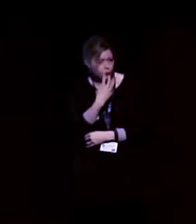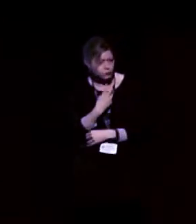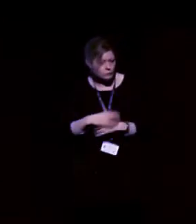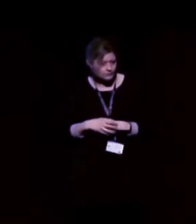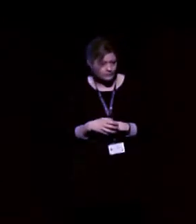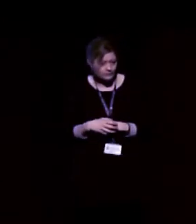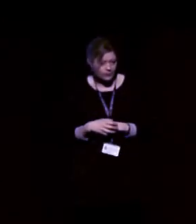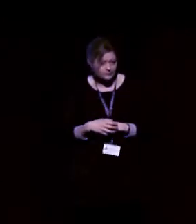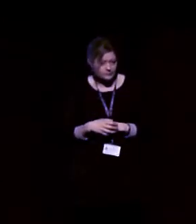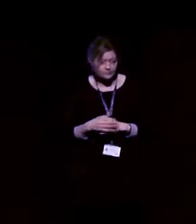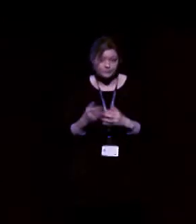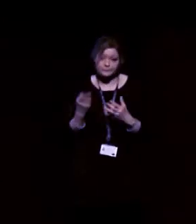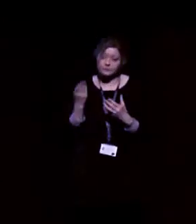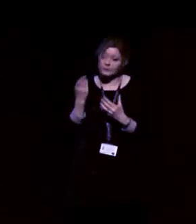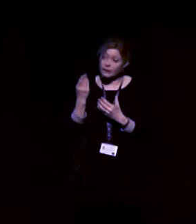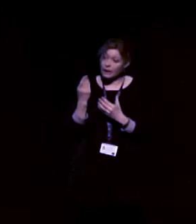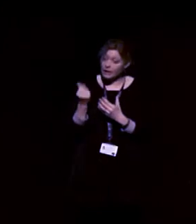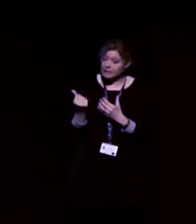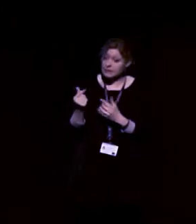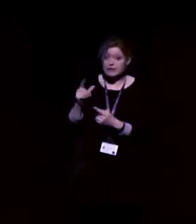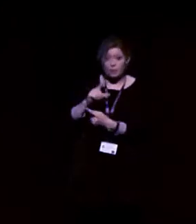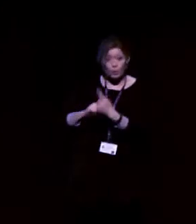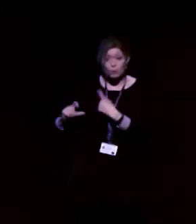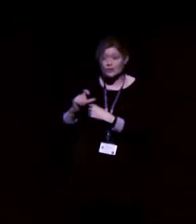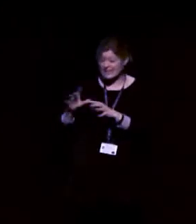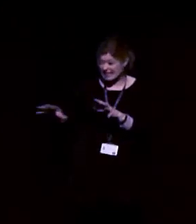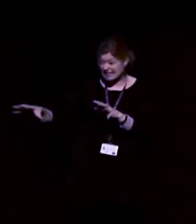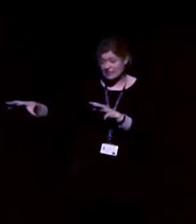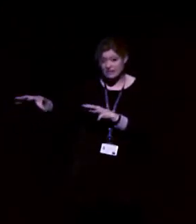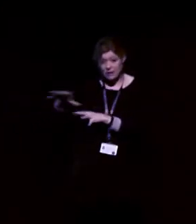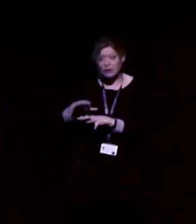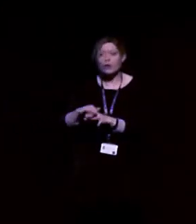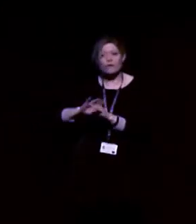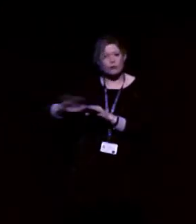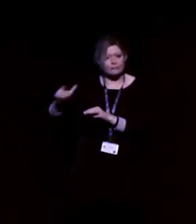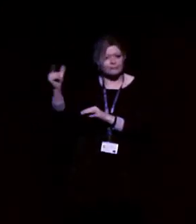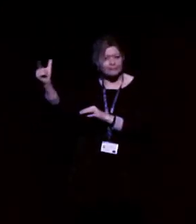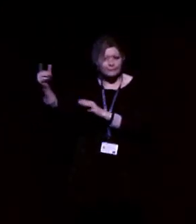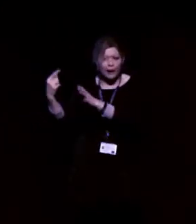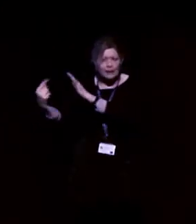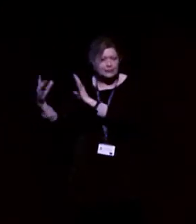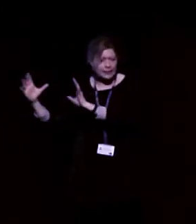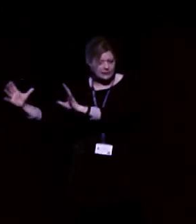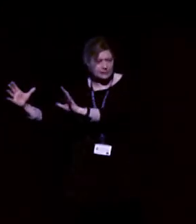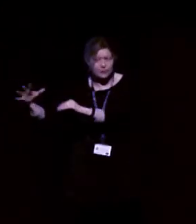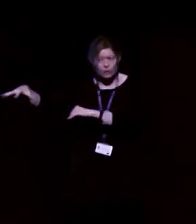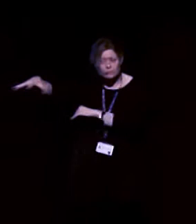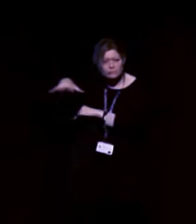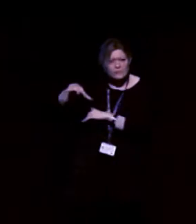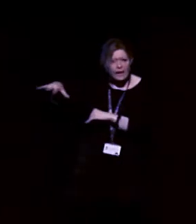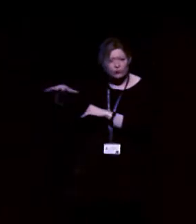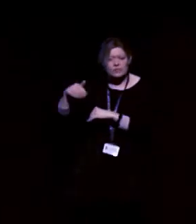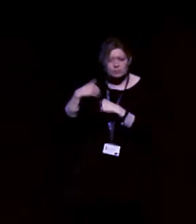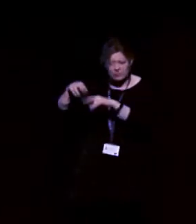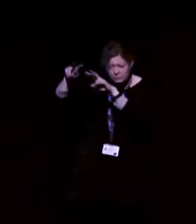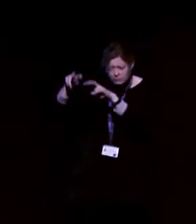in some communities that are isolated, studies have been done to look at essentially what